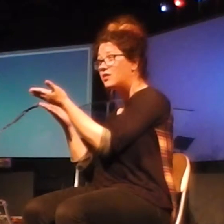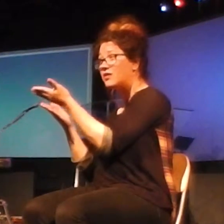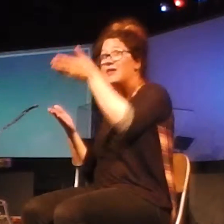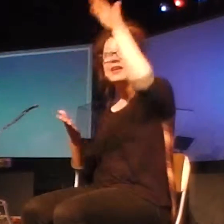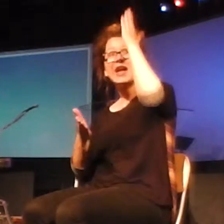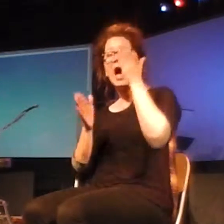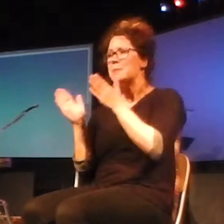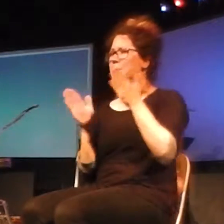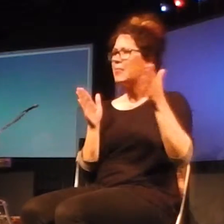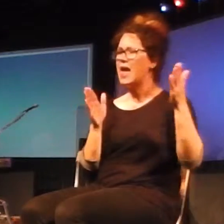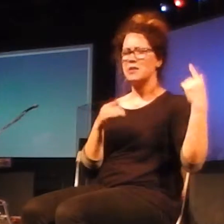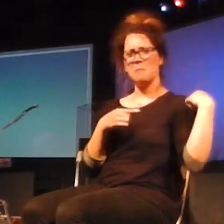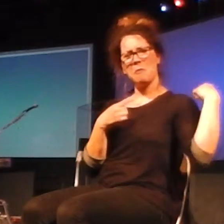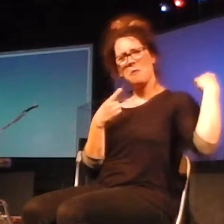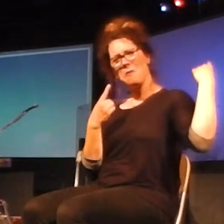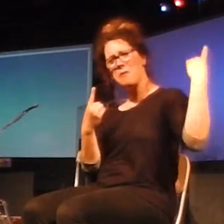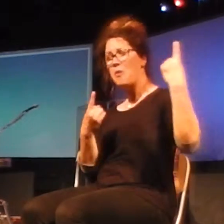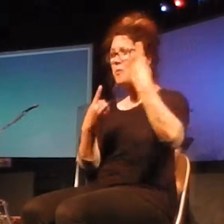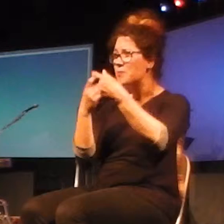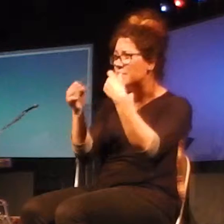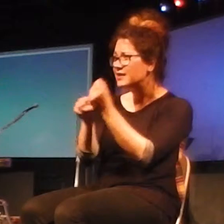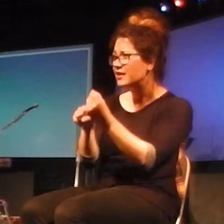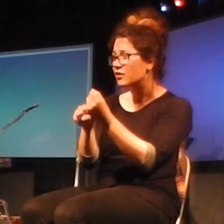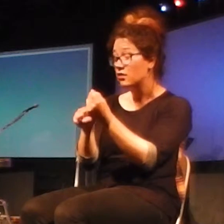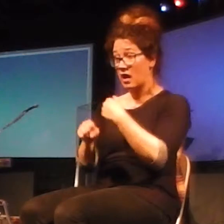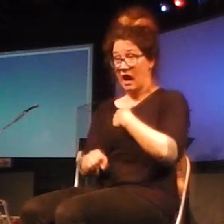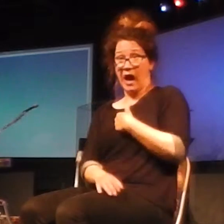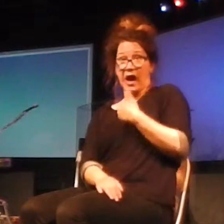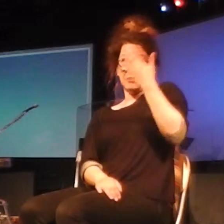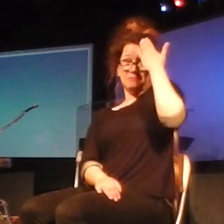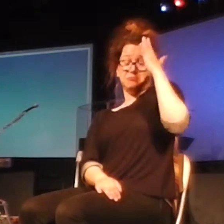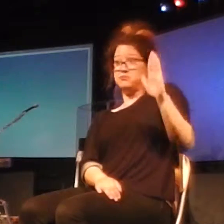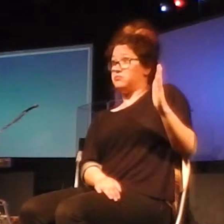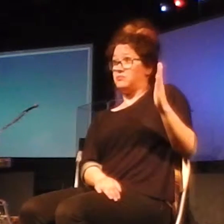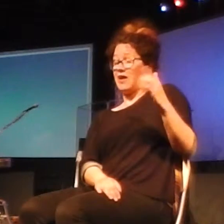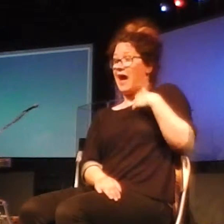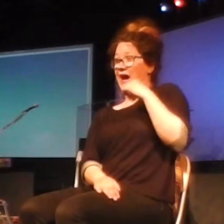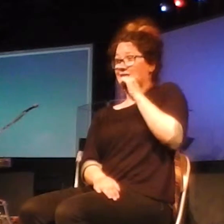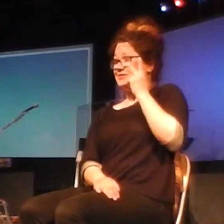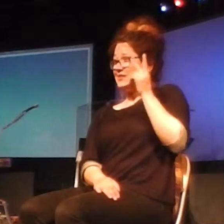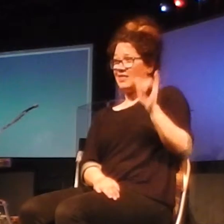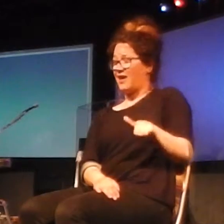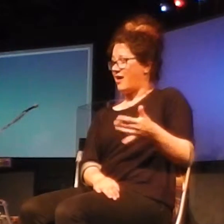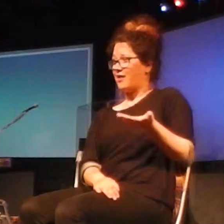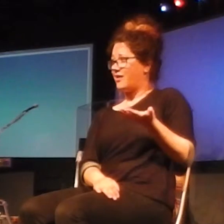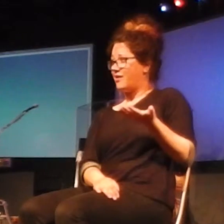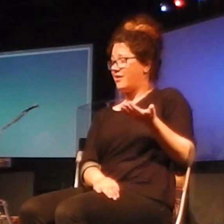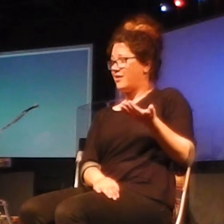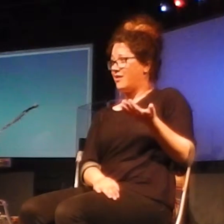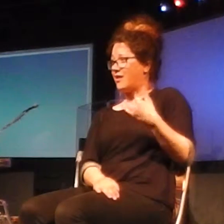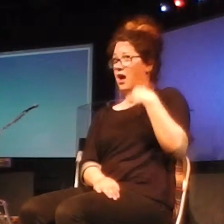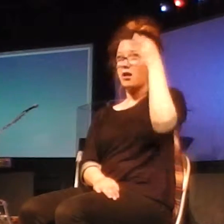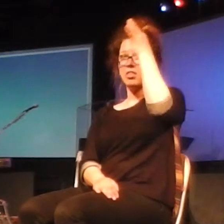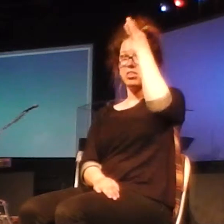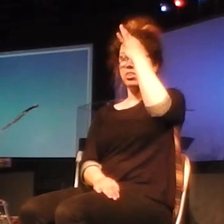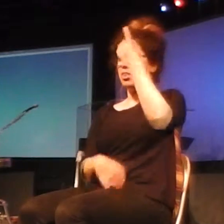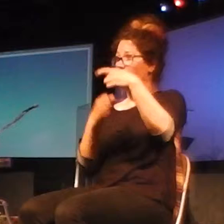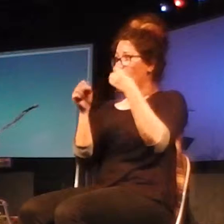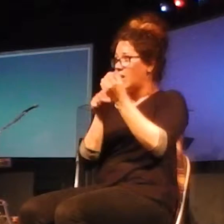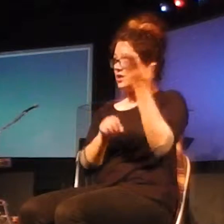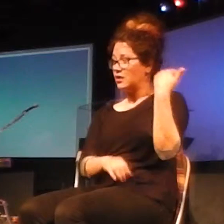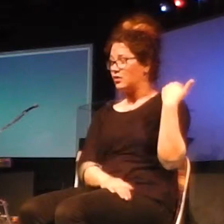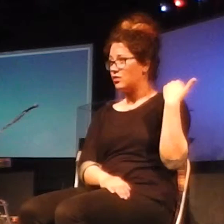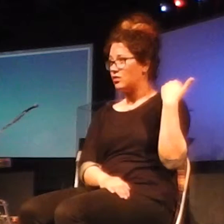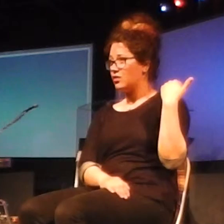It's amazing. I couldn't see that a year ago. I couldn't see any of that. All you can do when you're